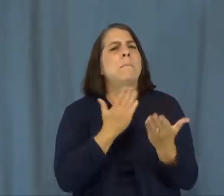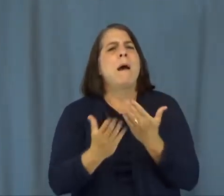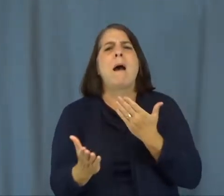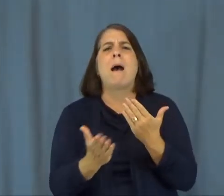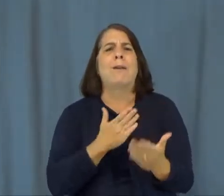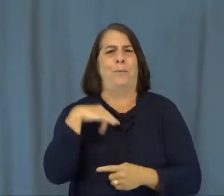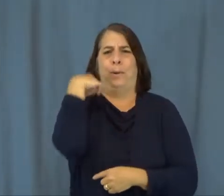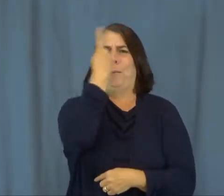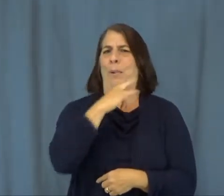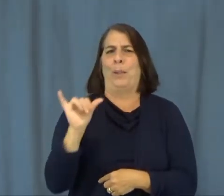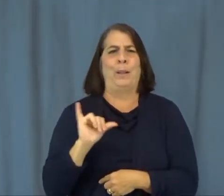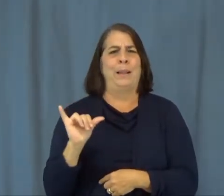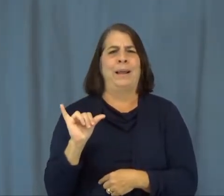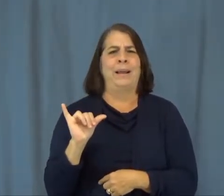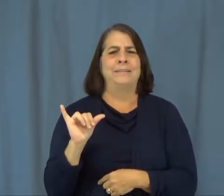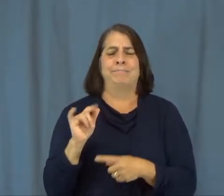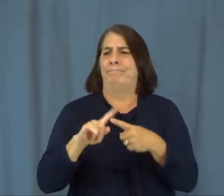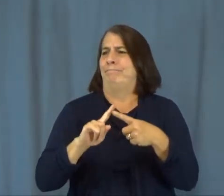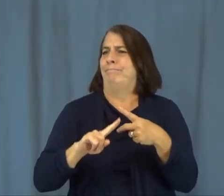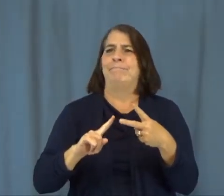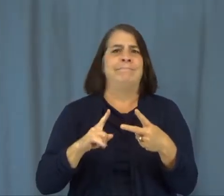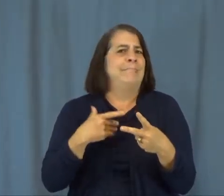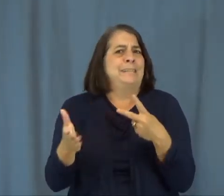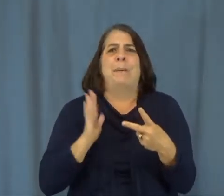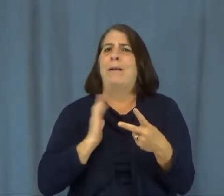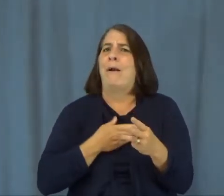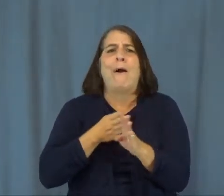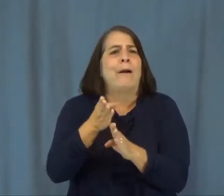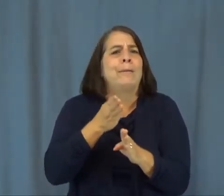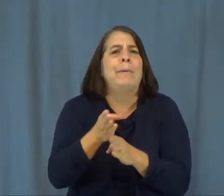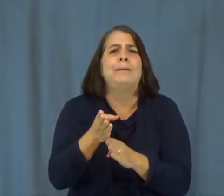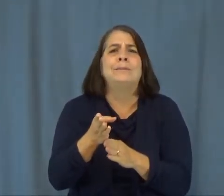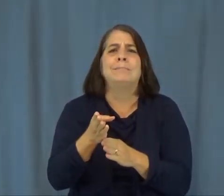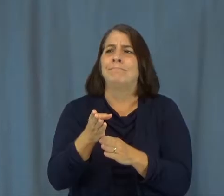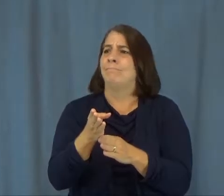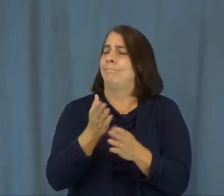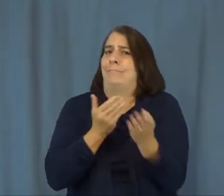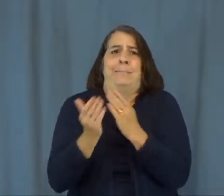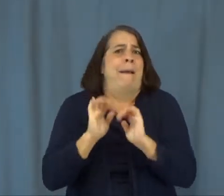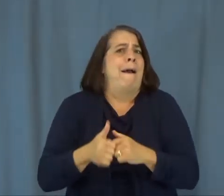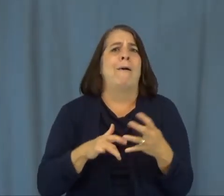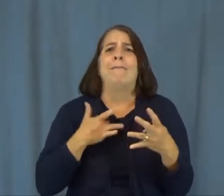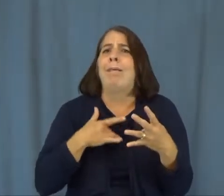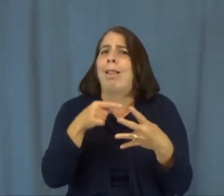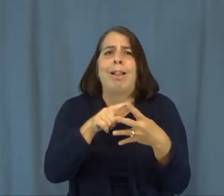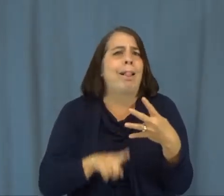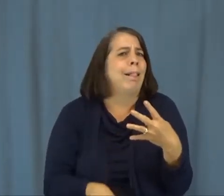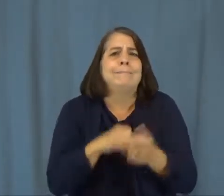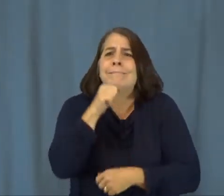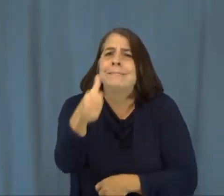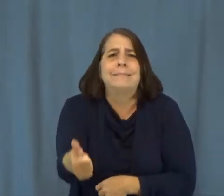occupation is or even how we feel Ephesians 3 20 states